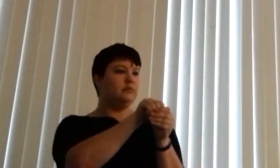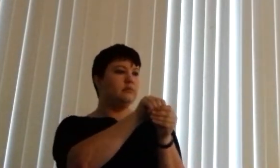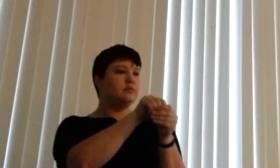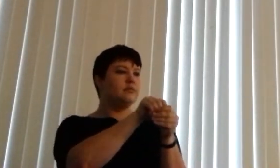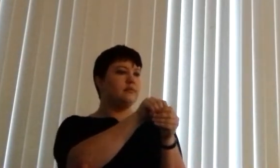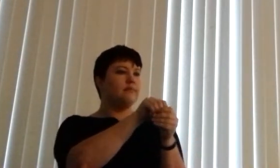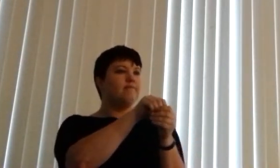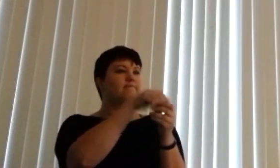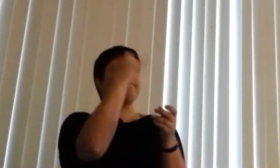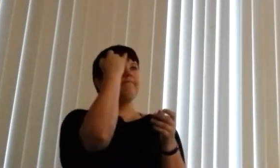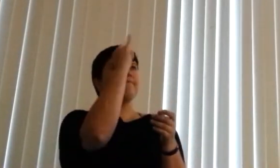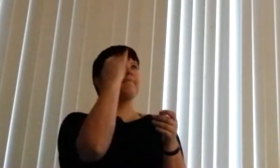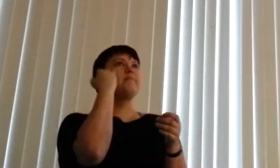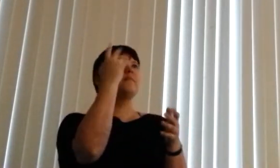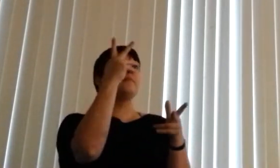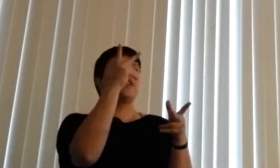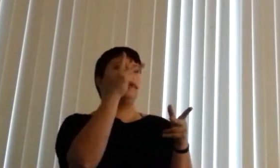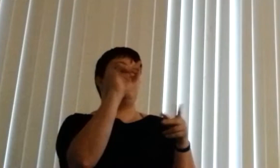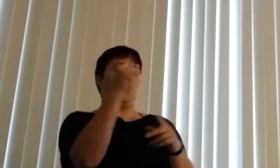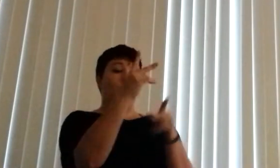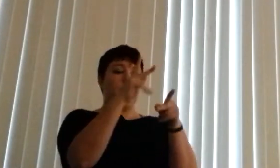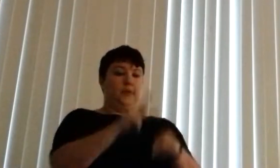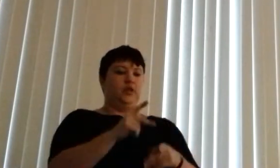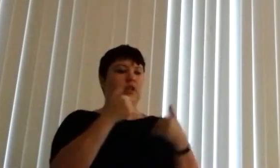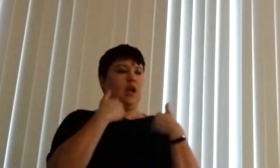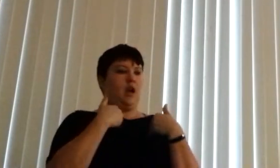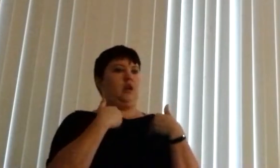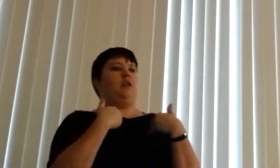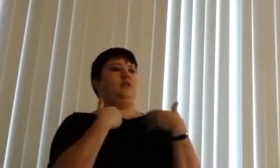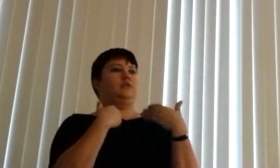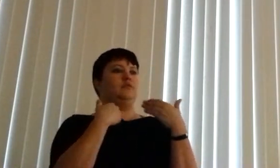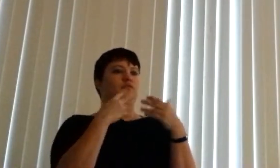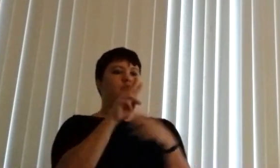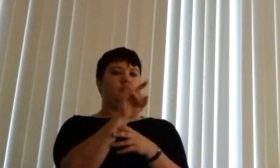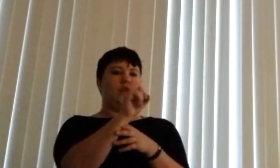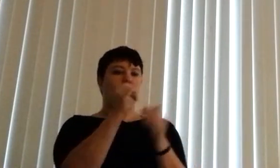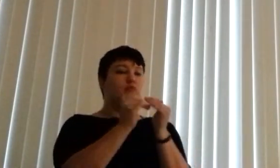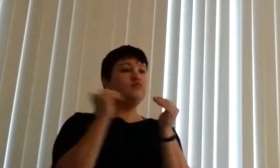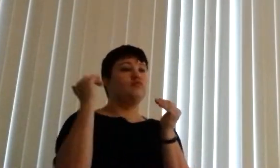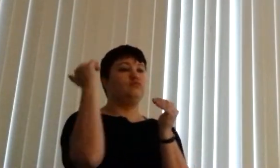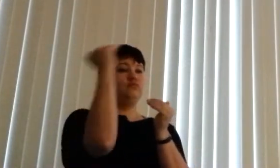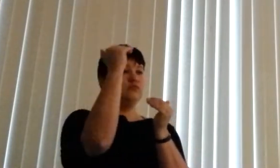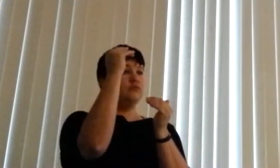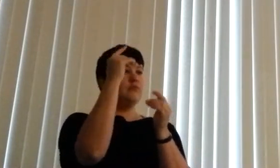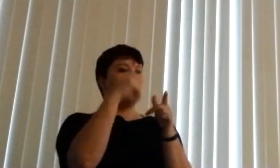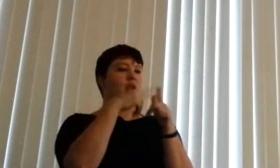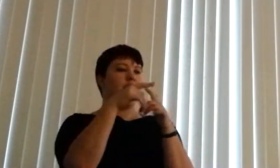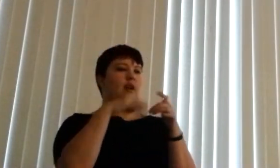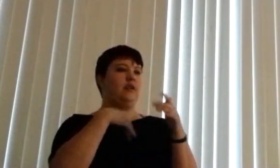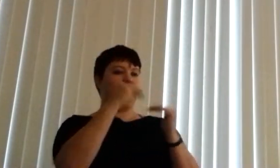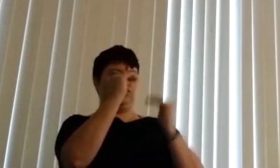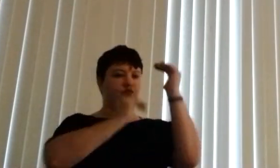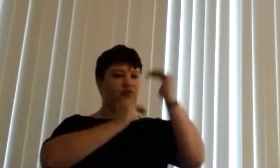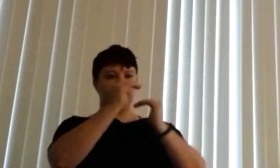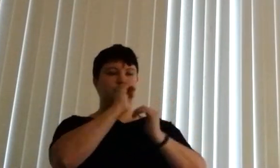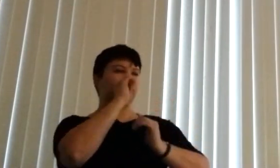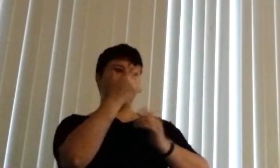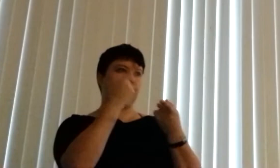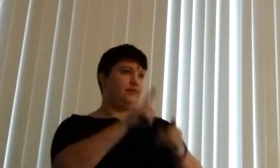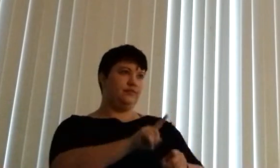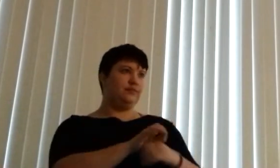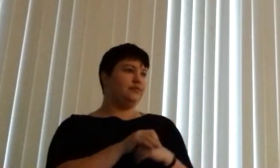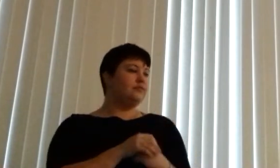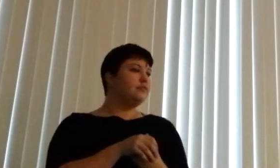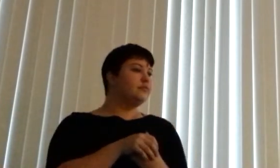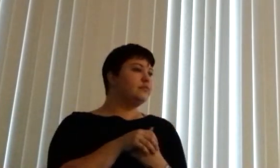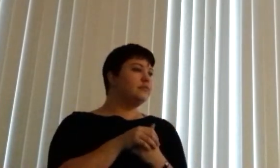particular being has unconditional value, then this value varies not at all.